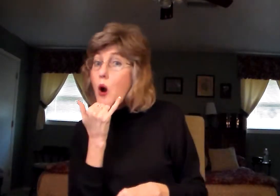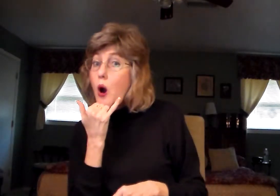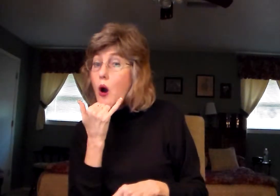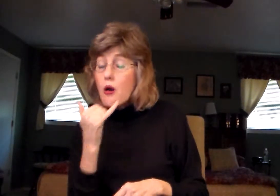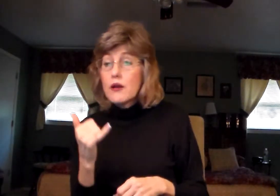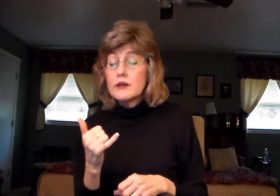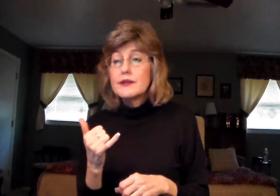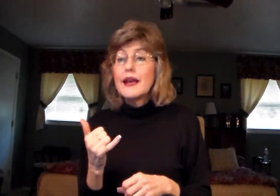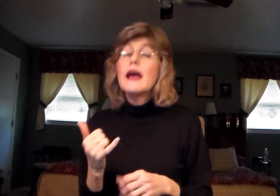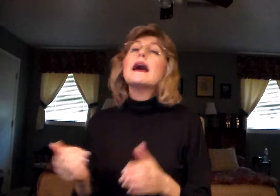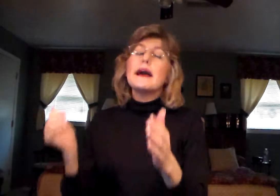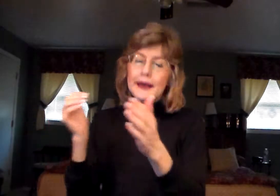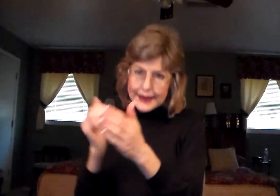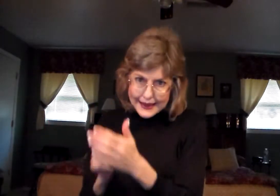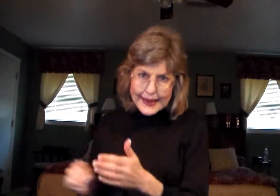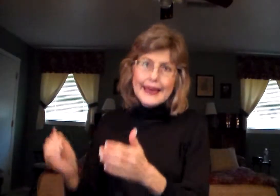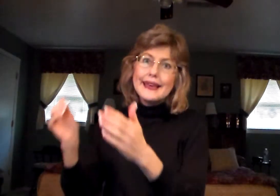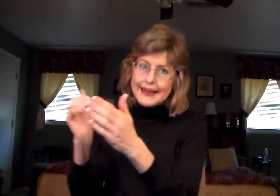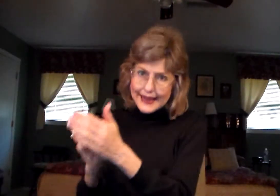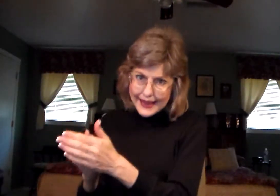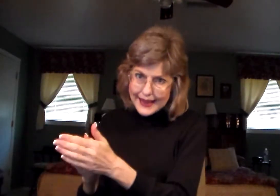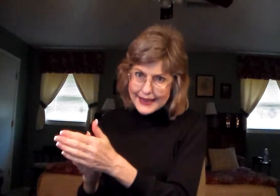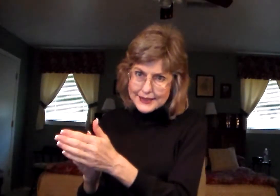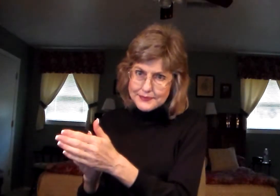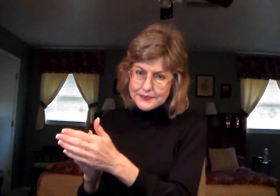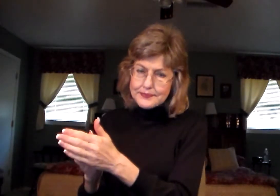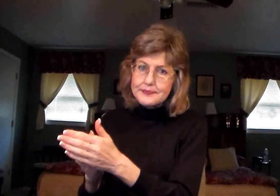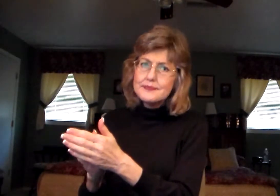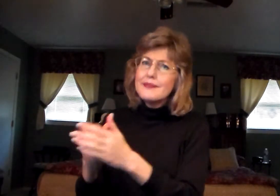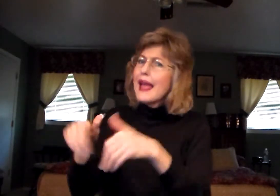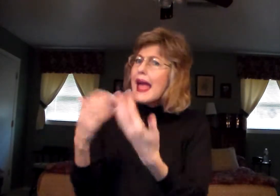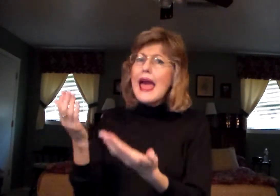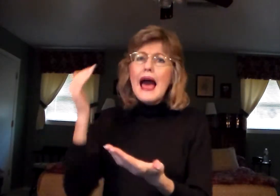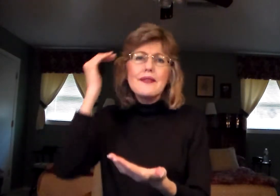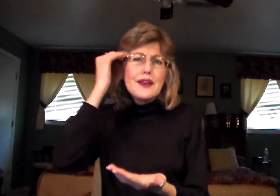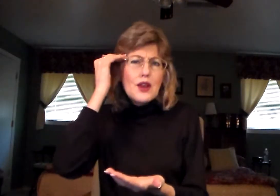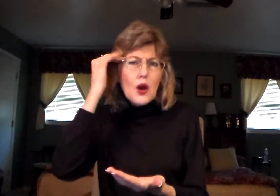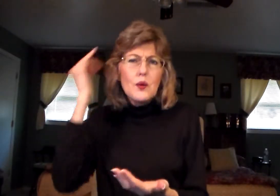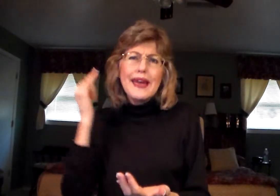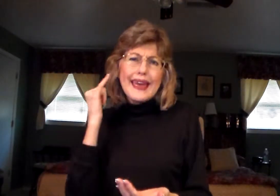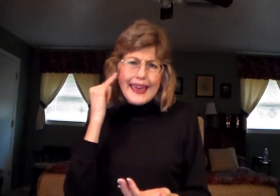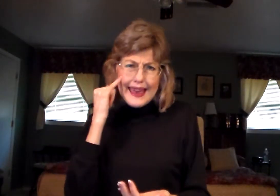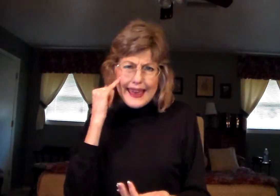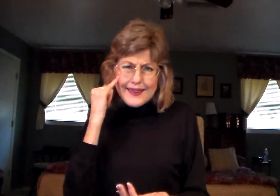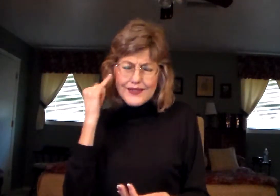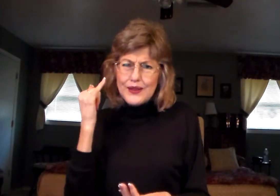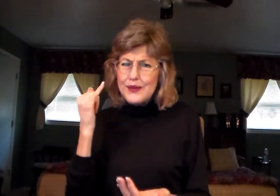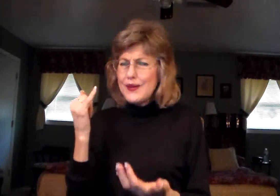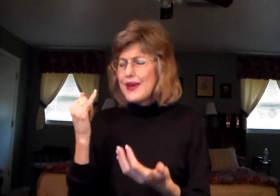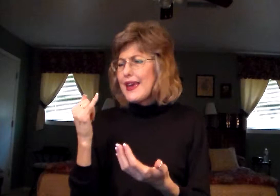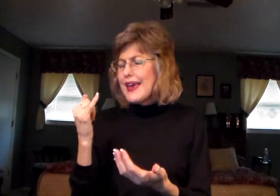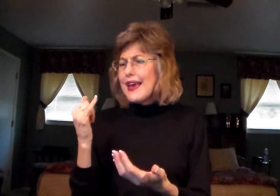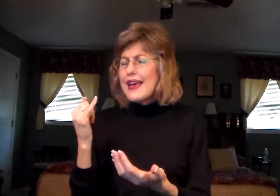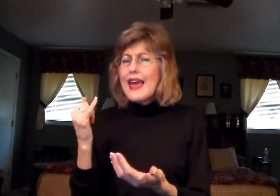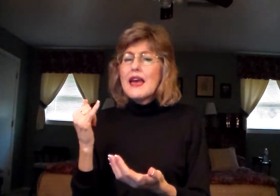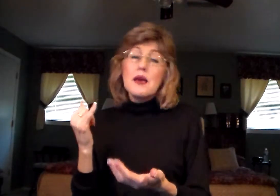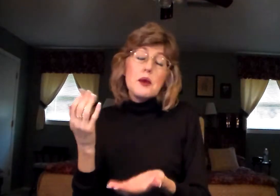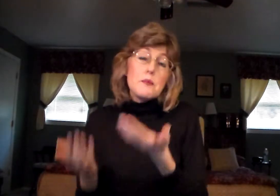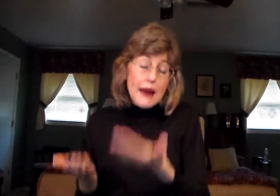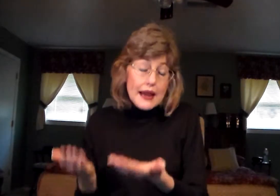wrong, 5 or 10 times, how do they know that they really have, you may have learned something wrong. So